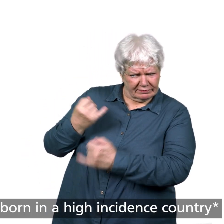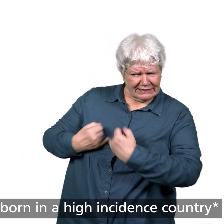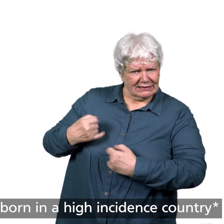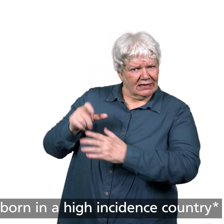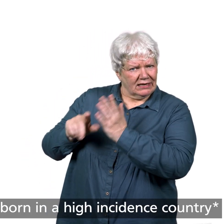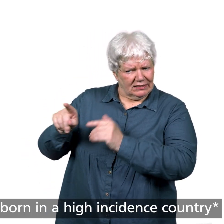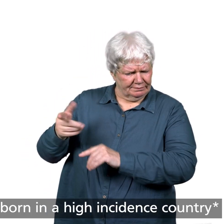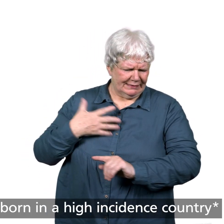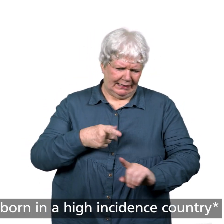incidence country.